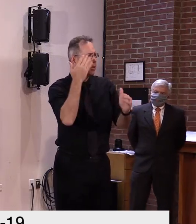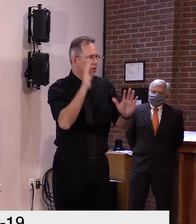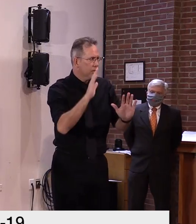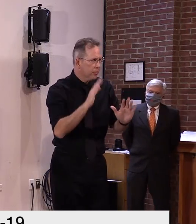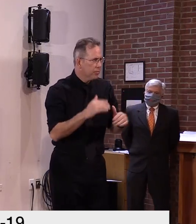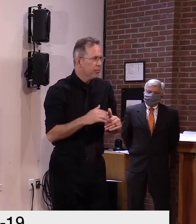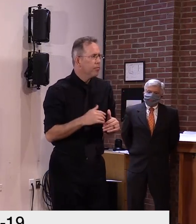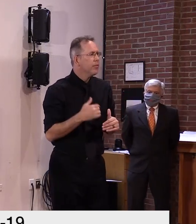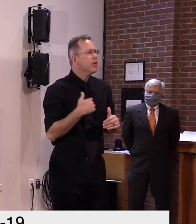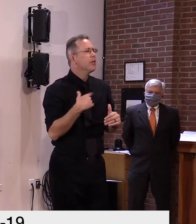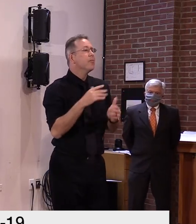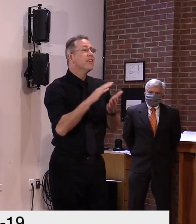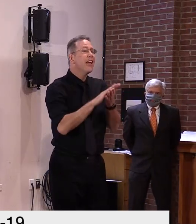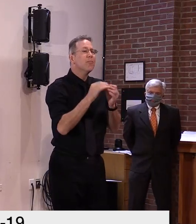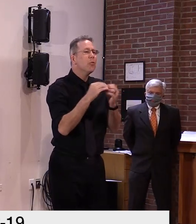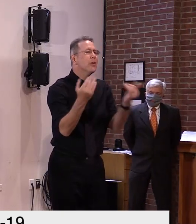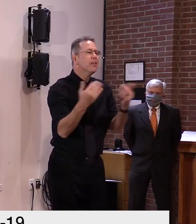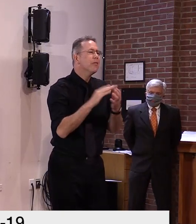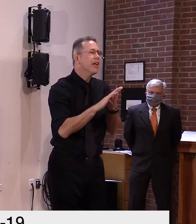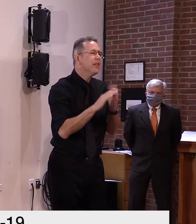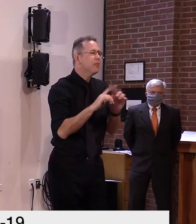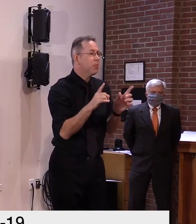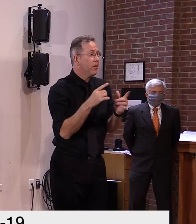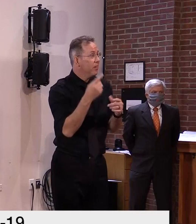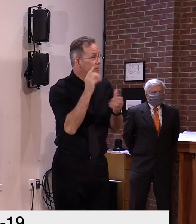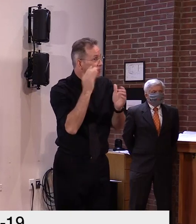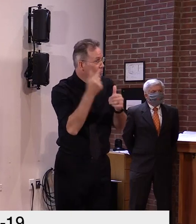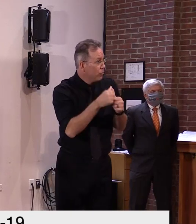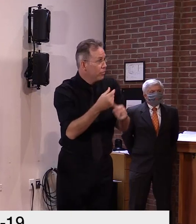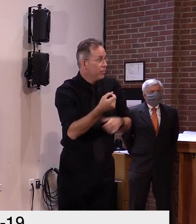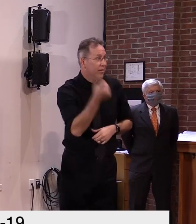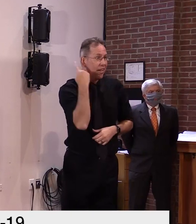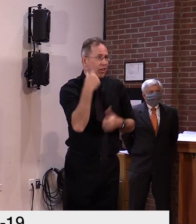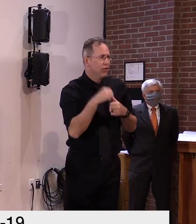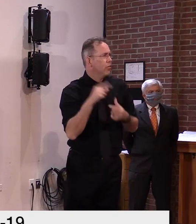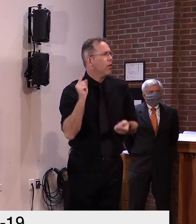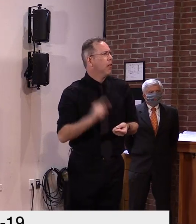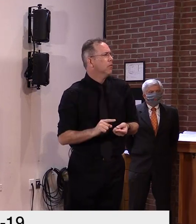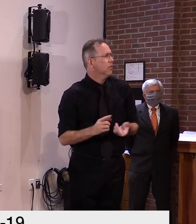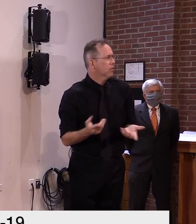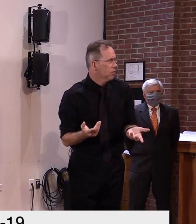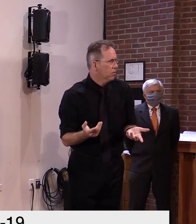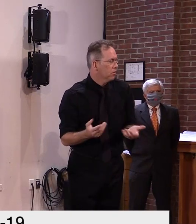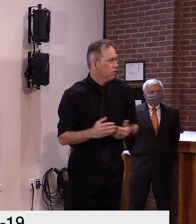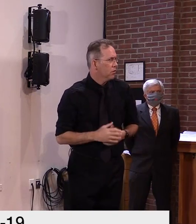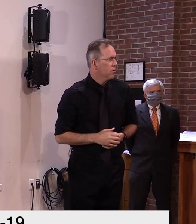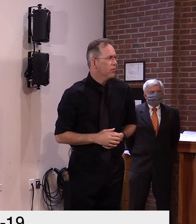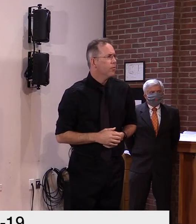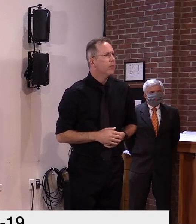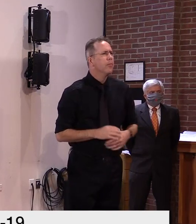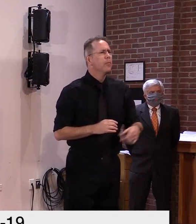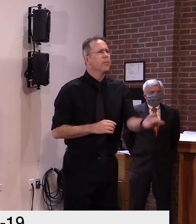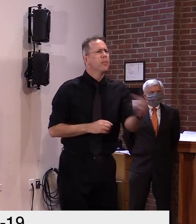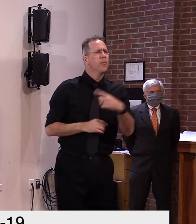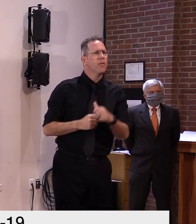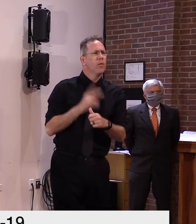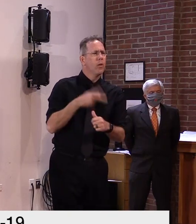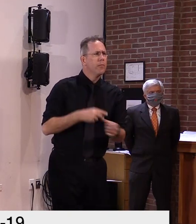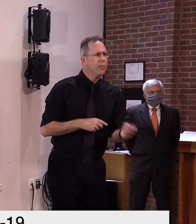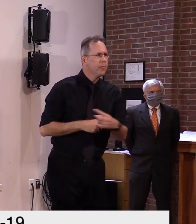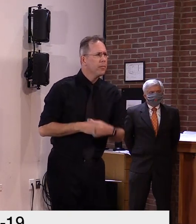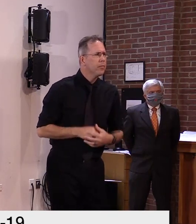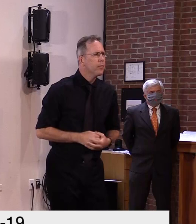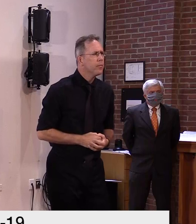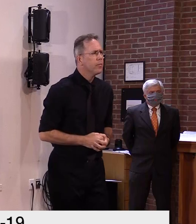off dramatically from a year ago. And then I guess just to follow up, if we continue to see this trend of our numbers